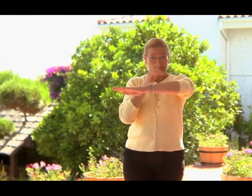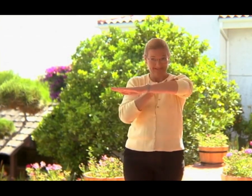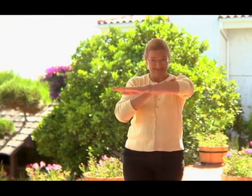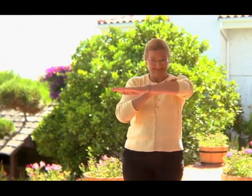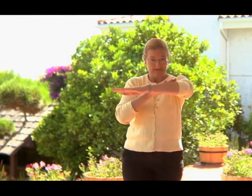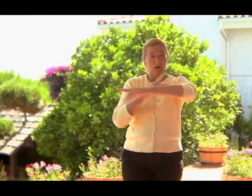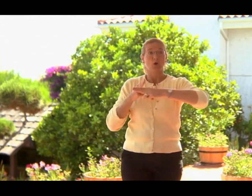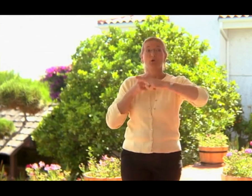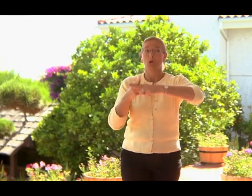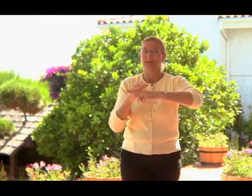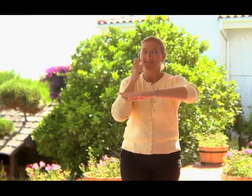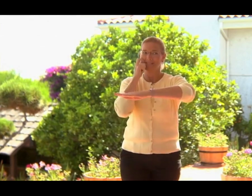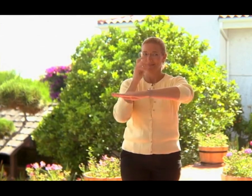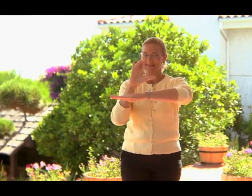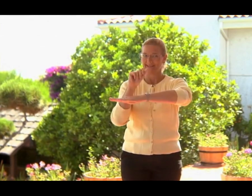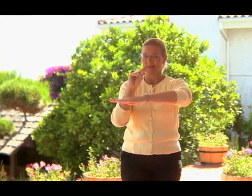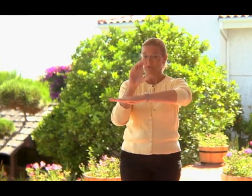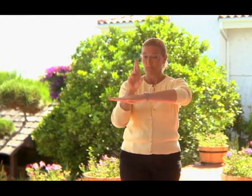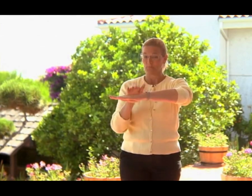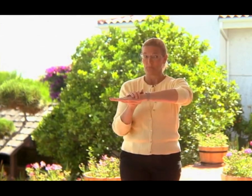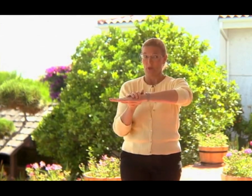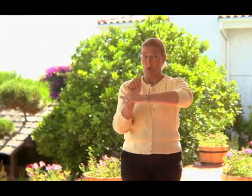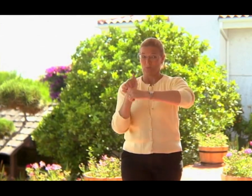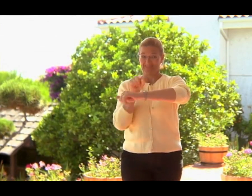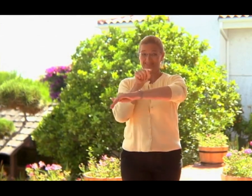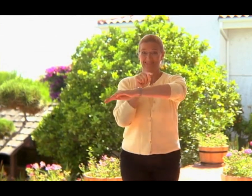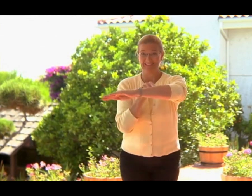that covers our body, so we call them skin cancer.